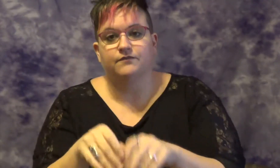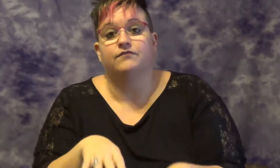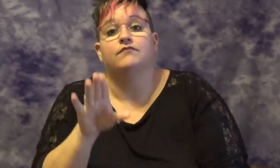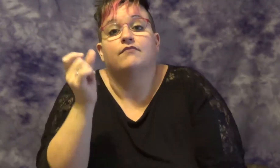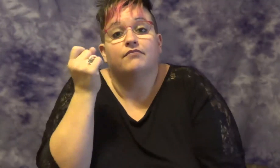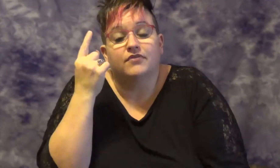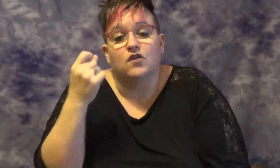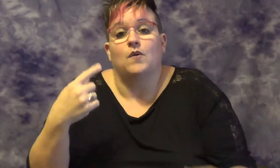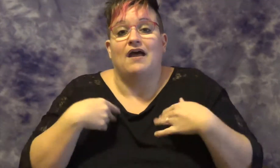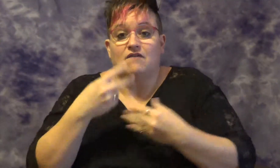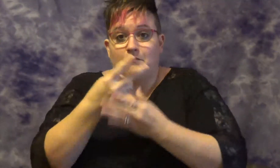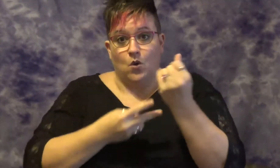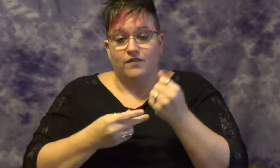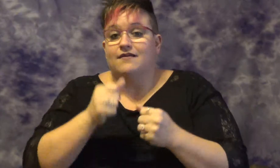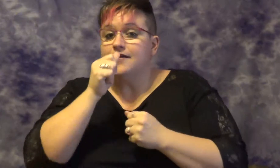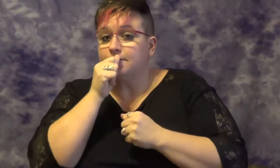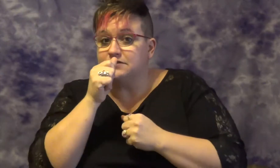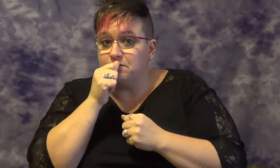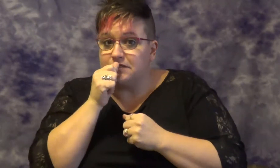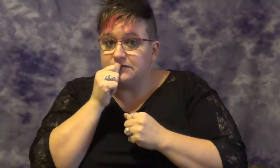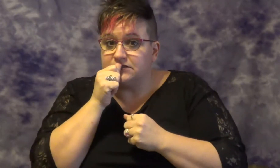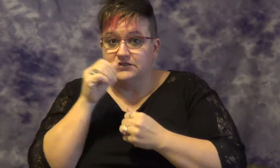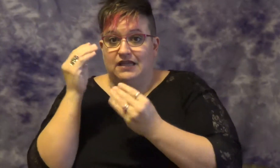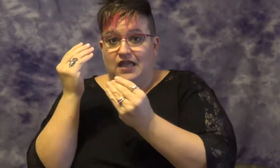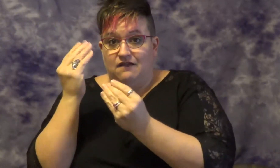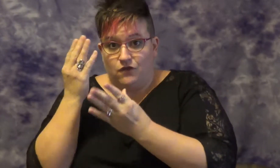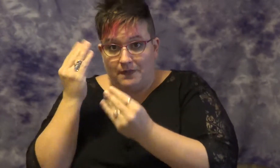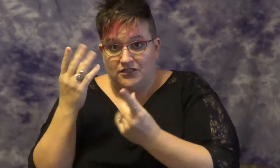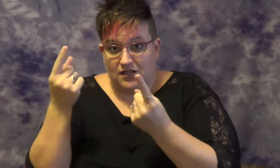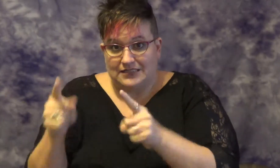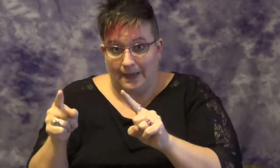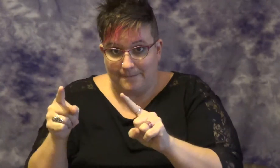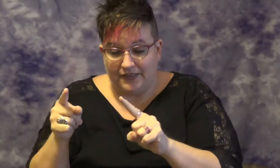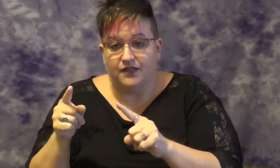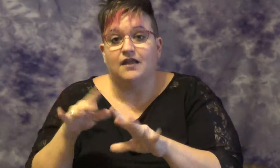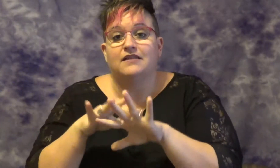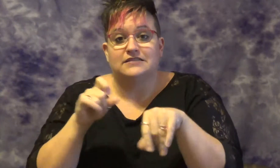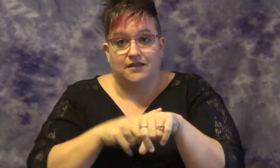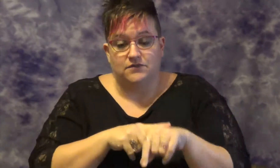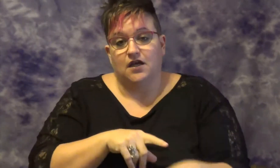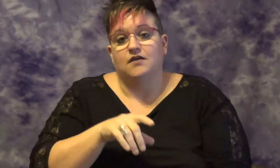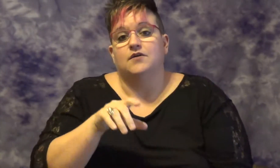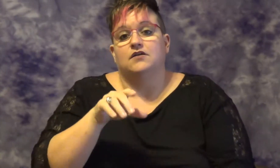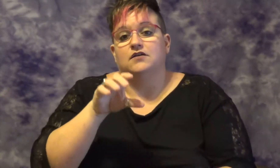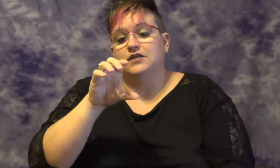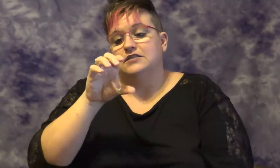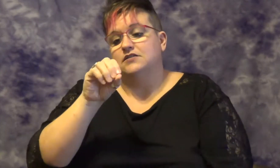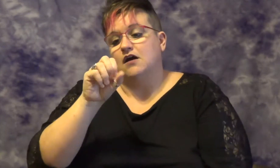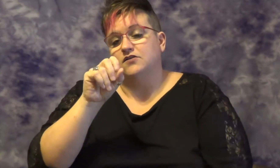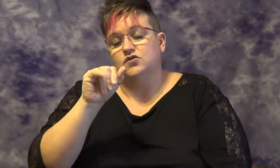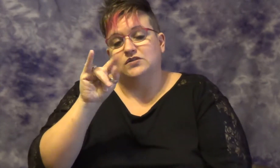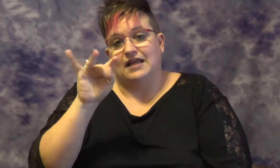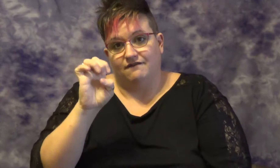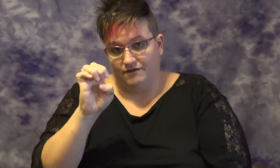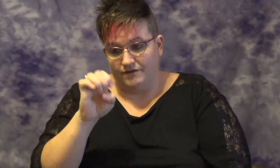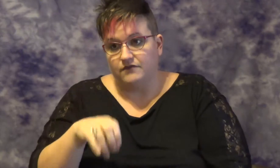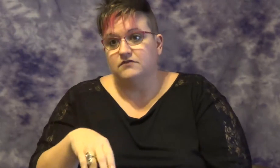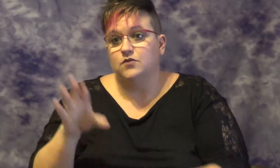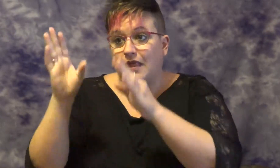in consultative, that's more where you have intimate register. At the same time, you also have